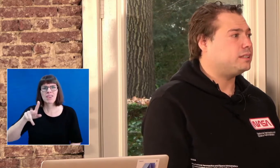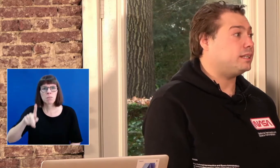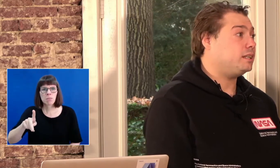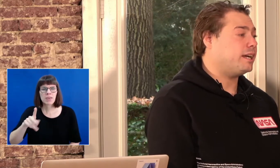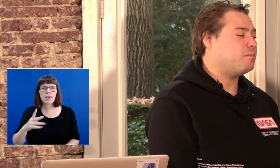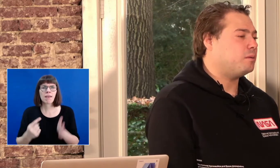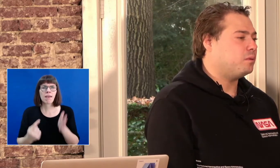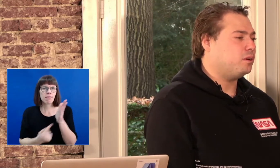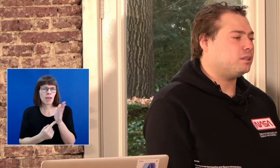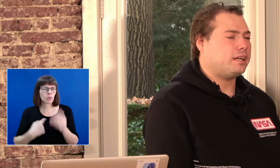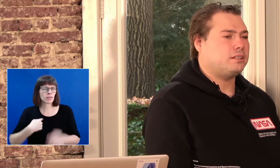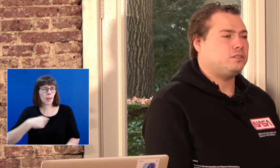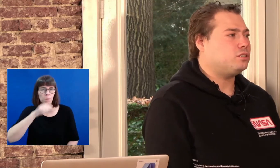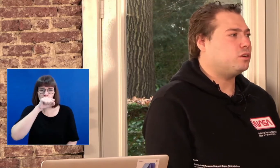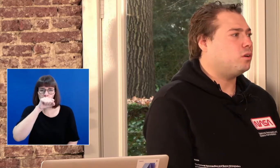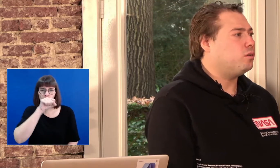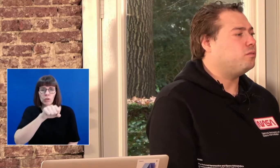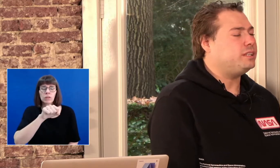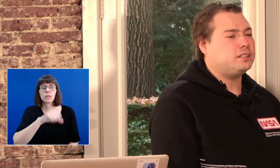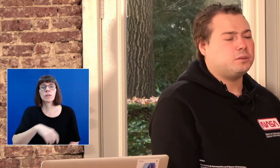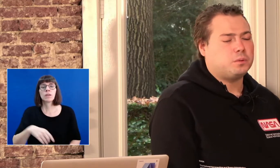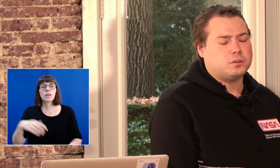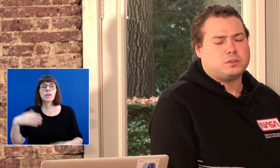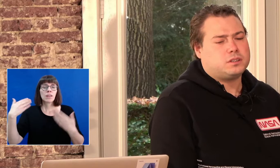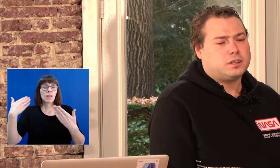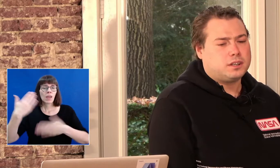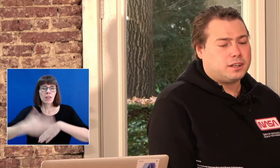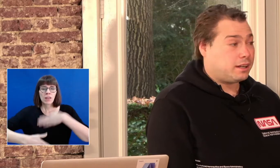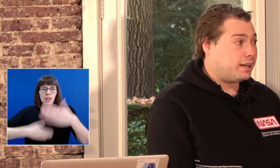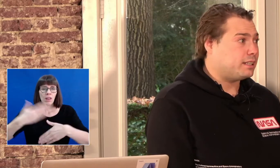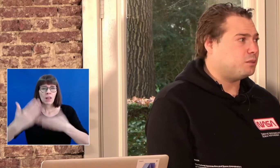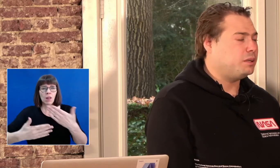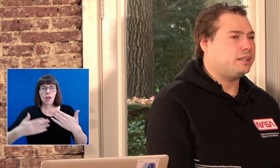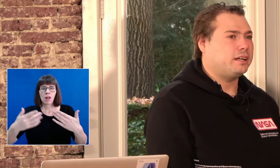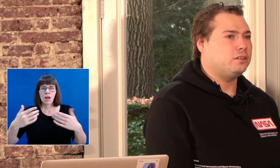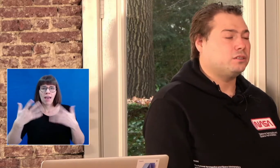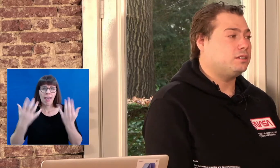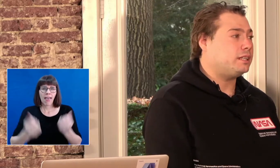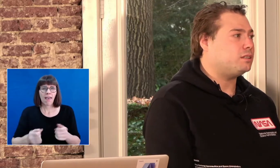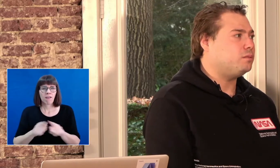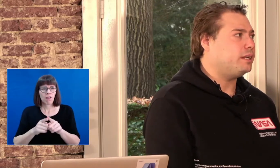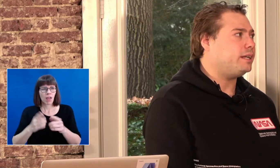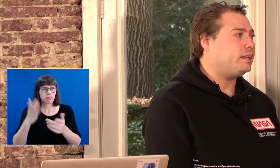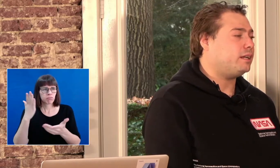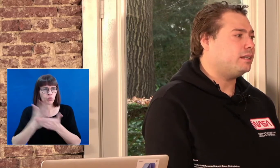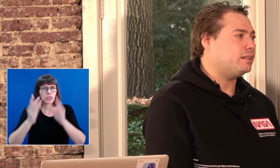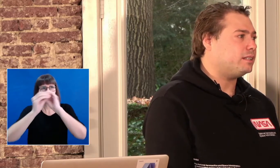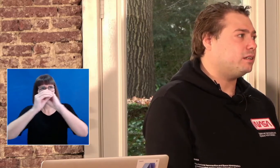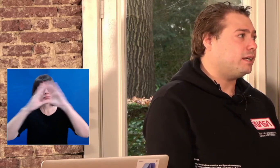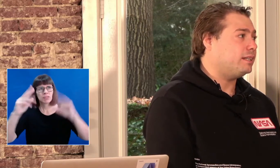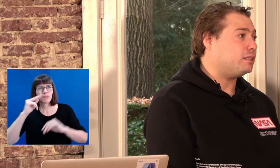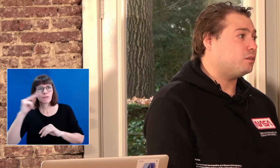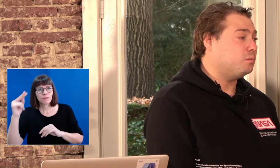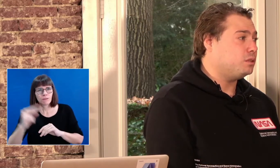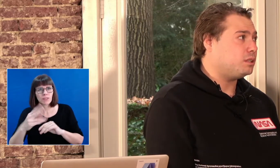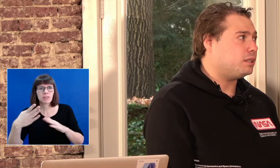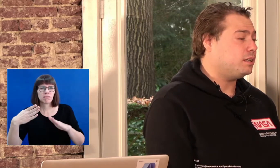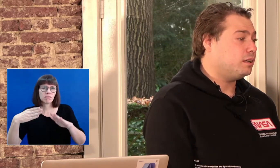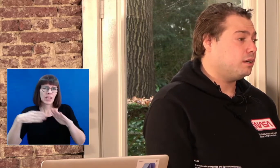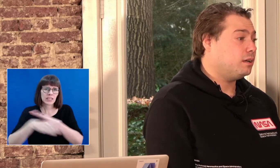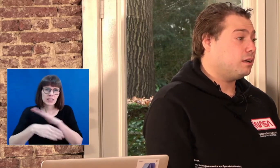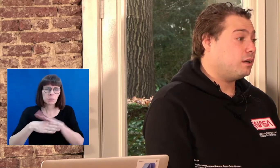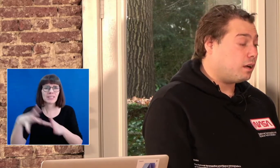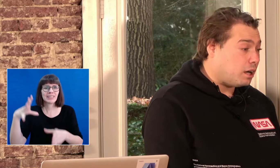When Satya came on board, just a whole vision about accessibility and inclusion. This is really international in this